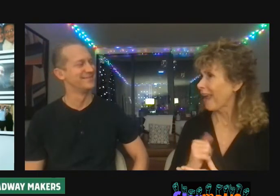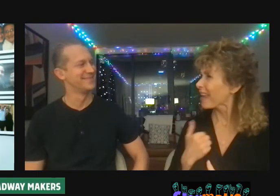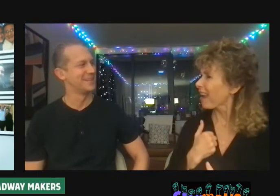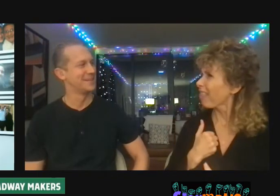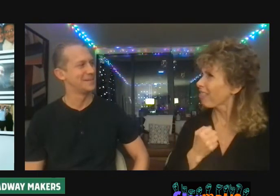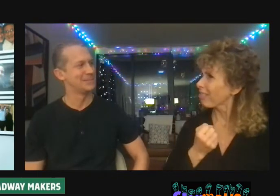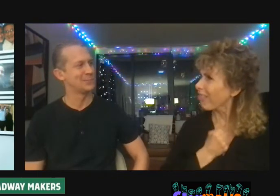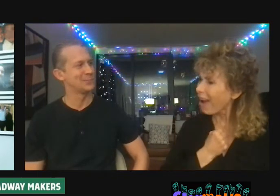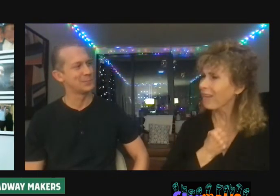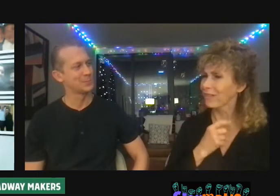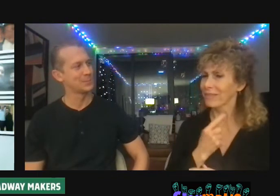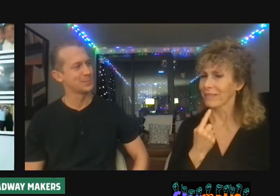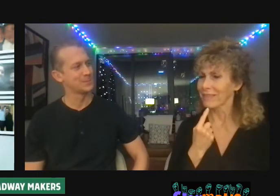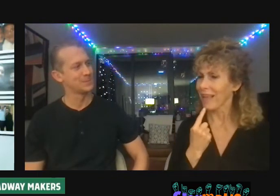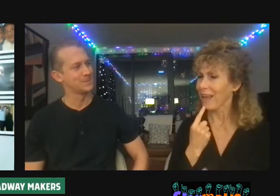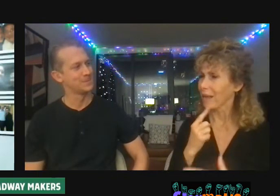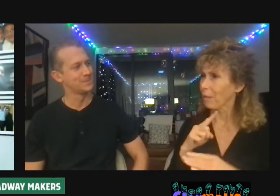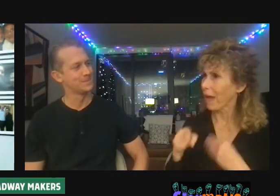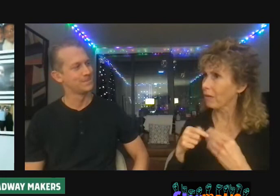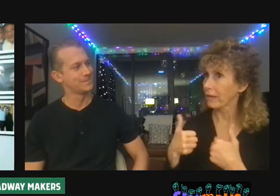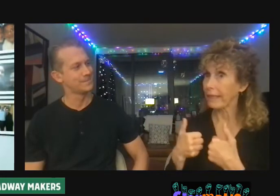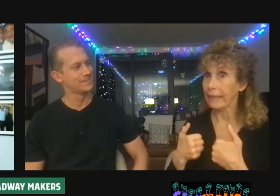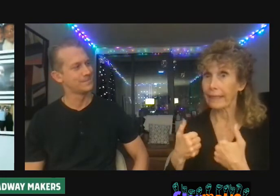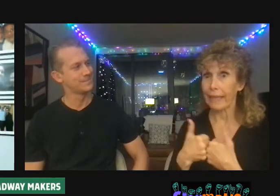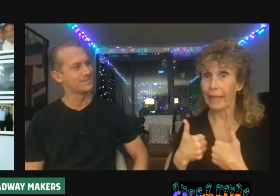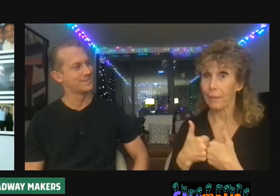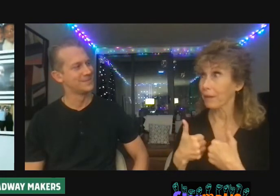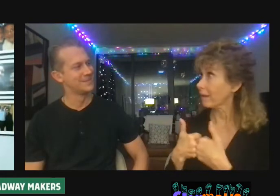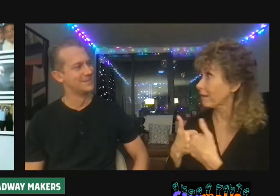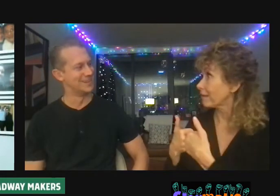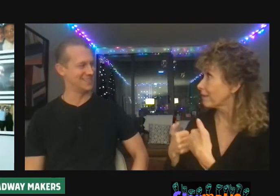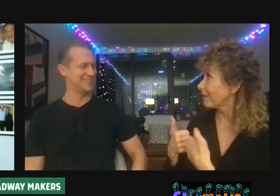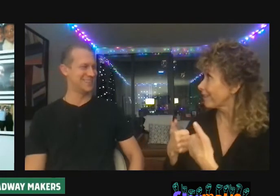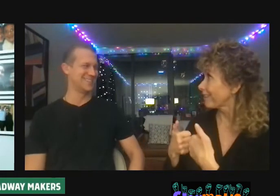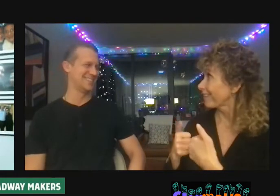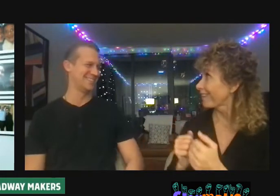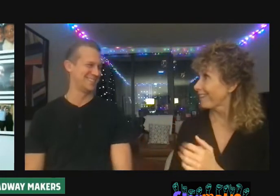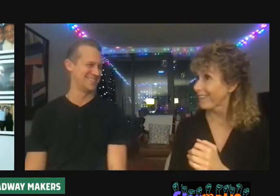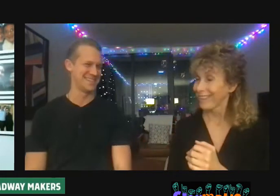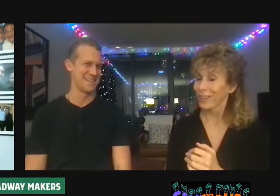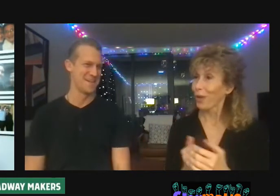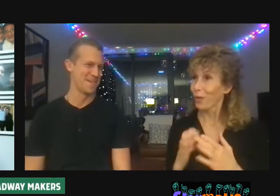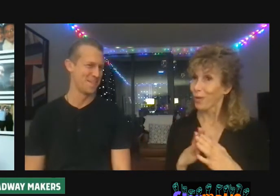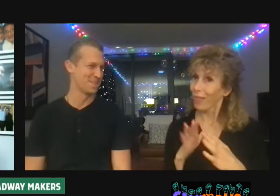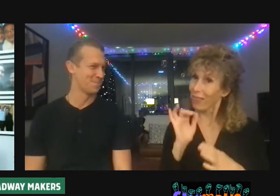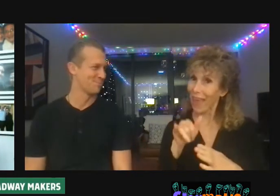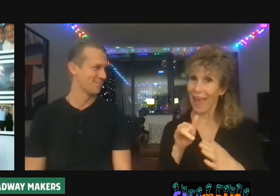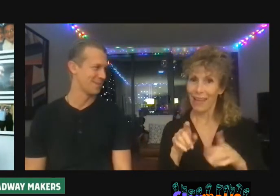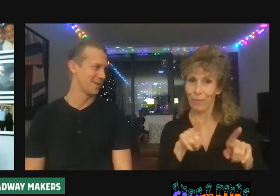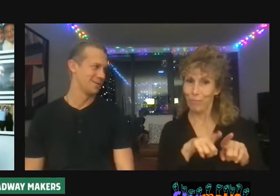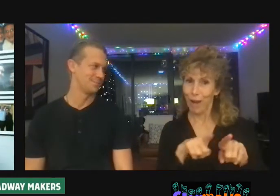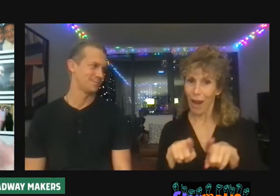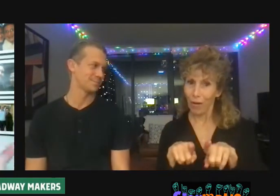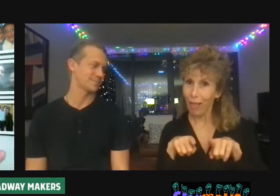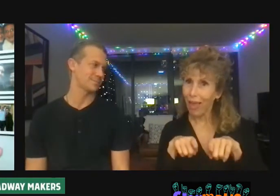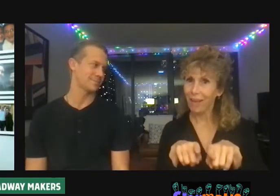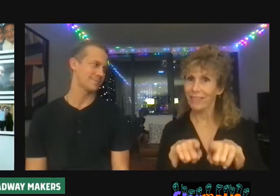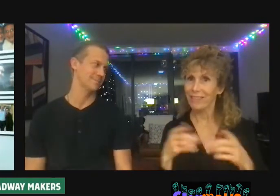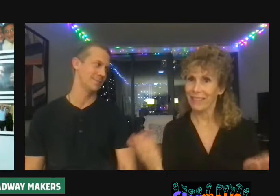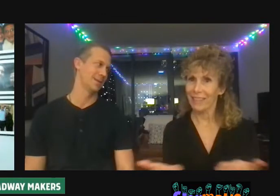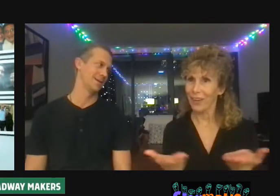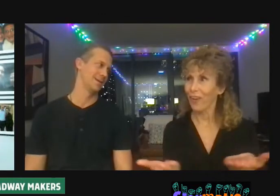said about gaming, because so much of gaming parallels theater in